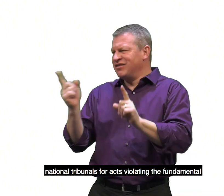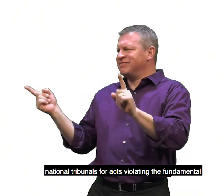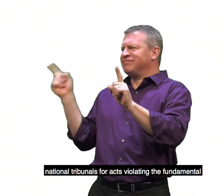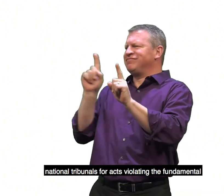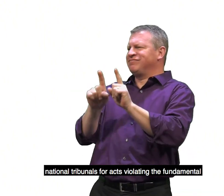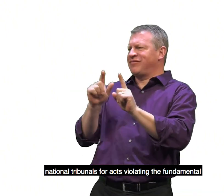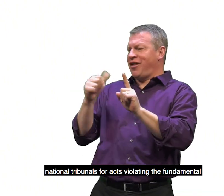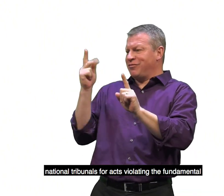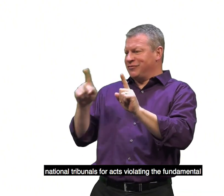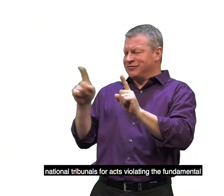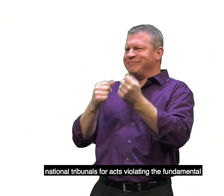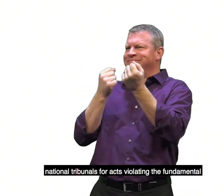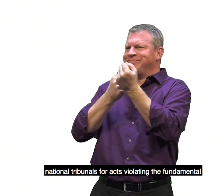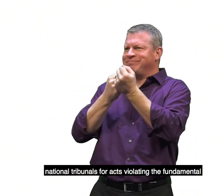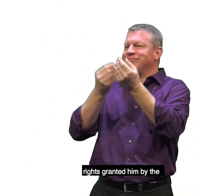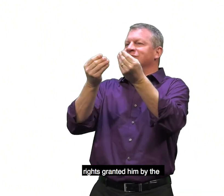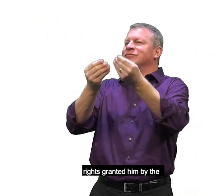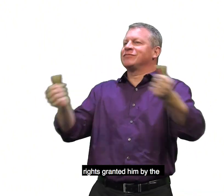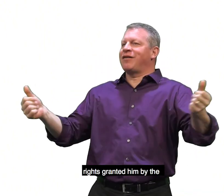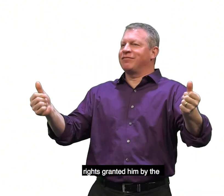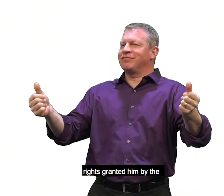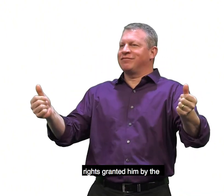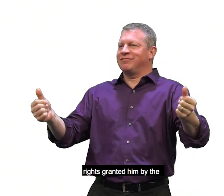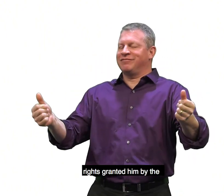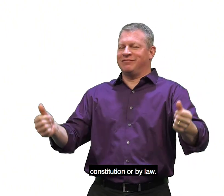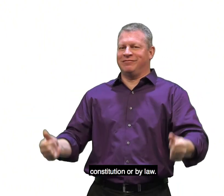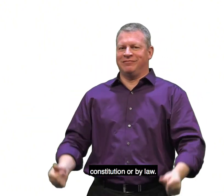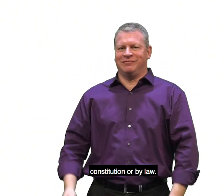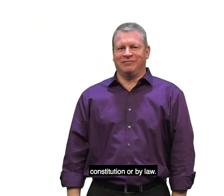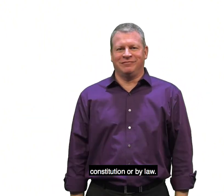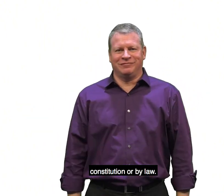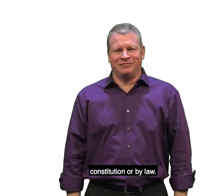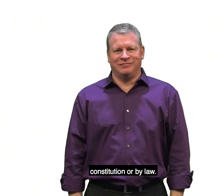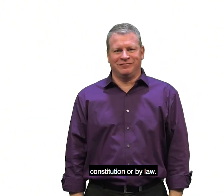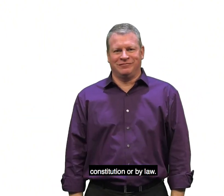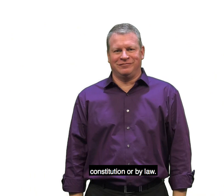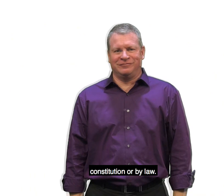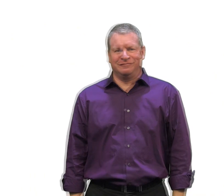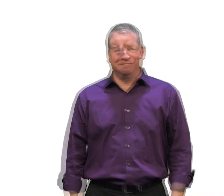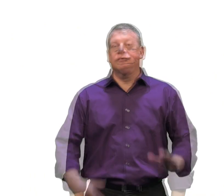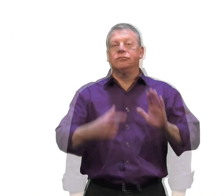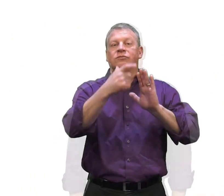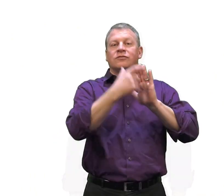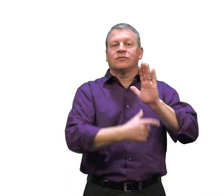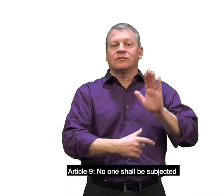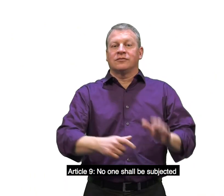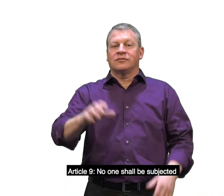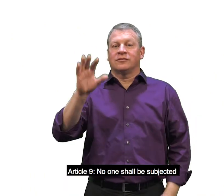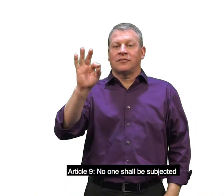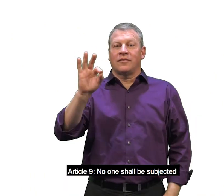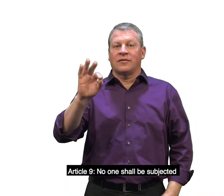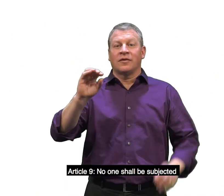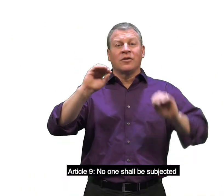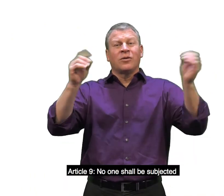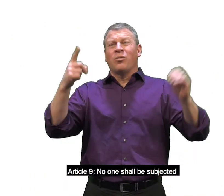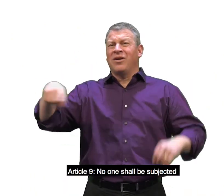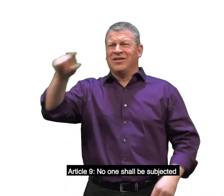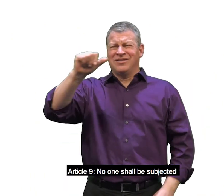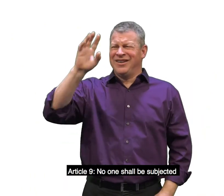acts violating the fundamental rights granted him by the Constitution or by law. Article 9. No one shall